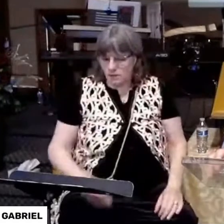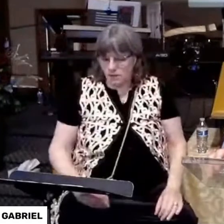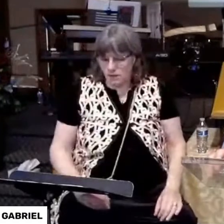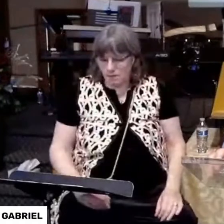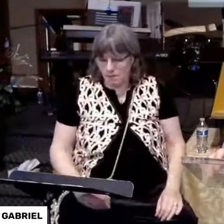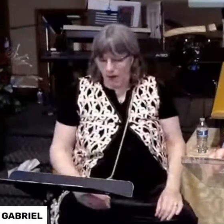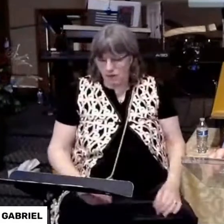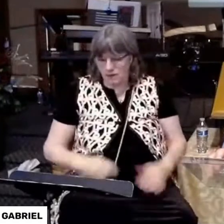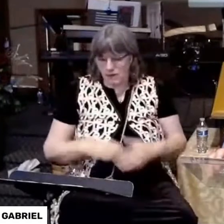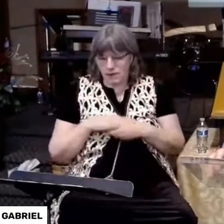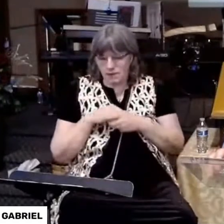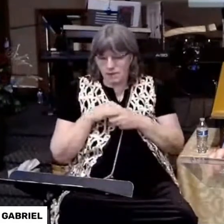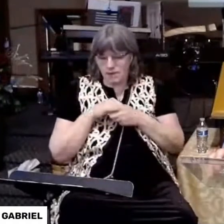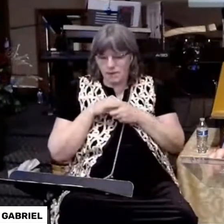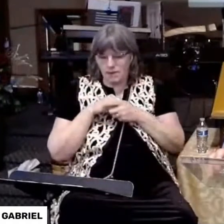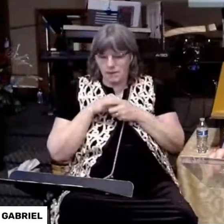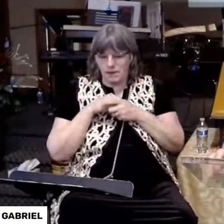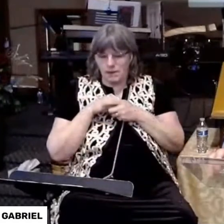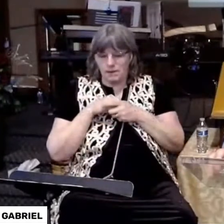Majesty of choice.